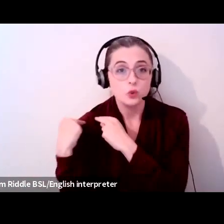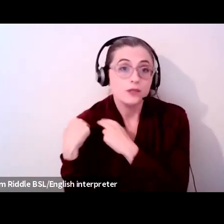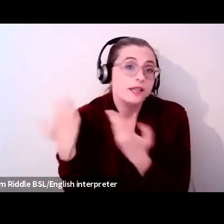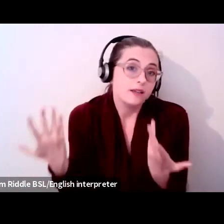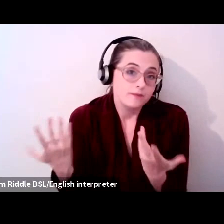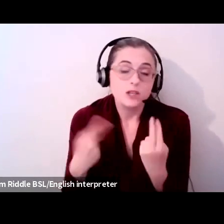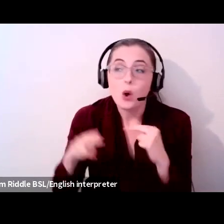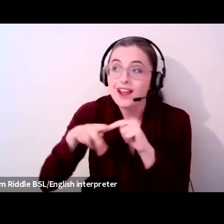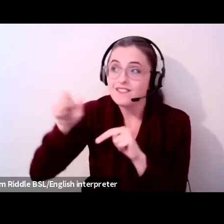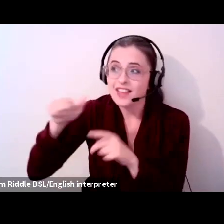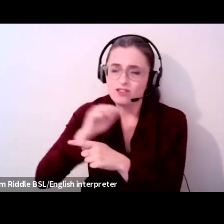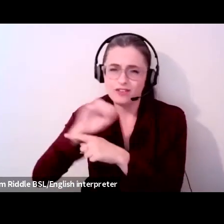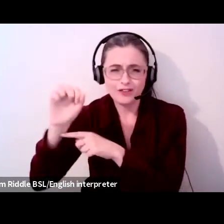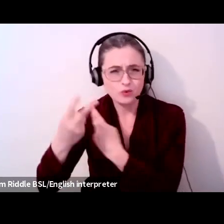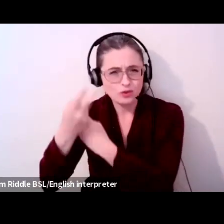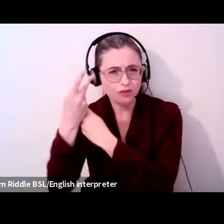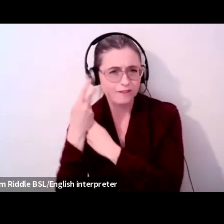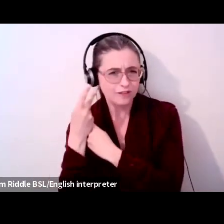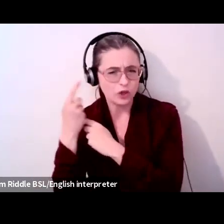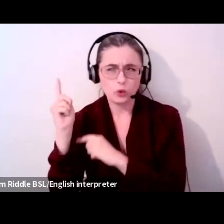then maybe do find